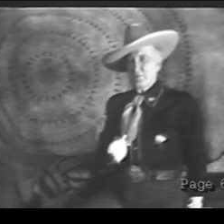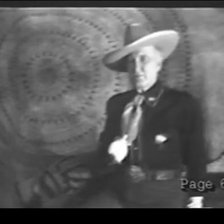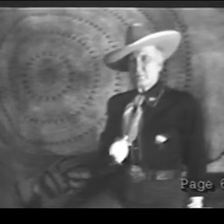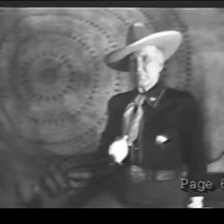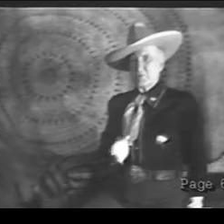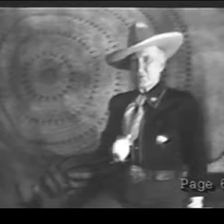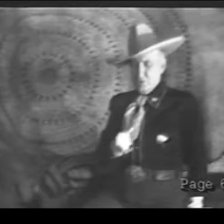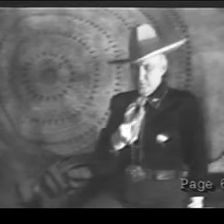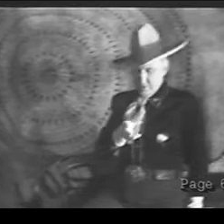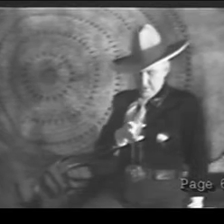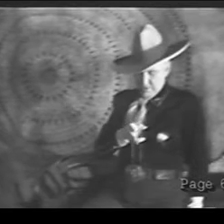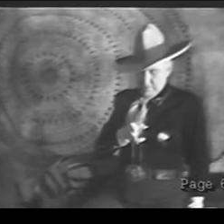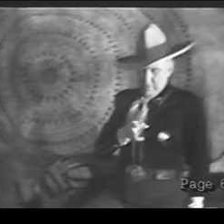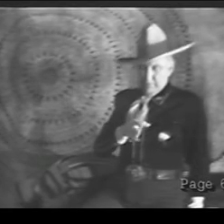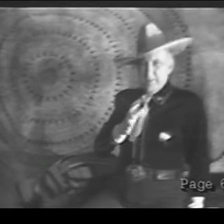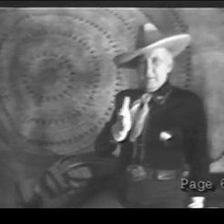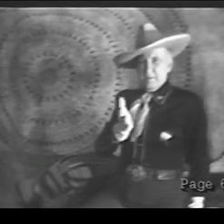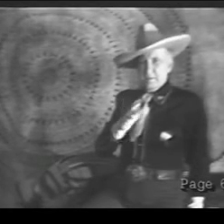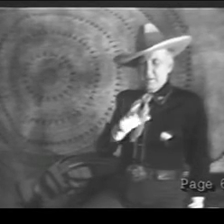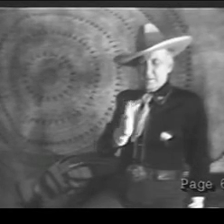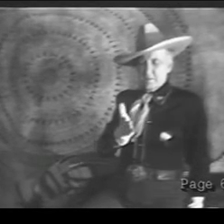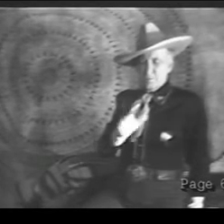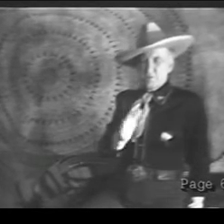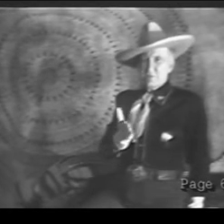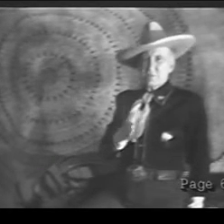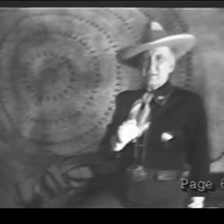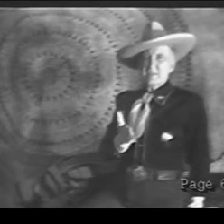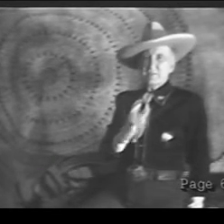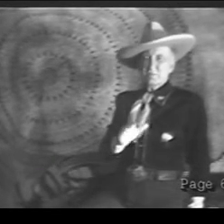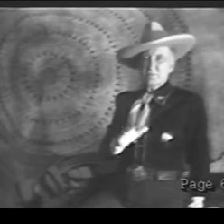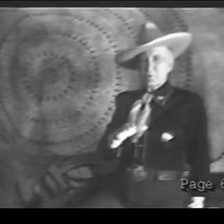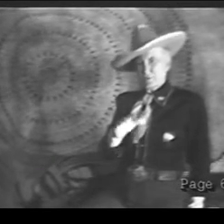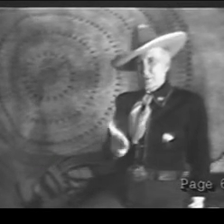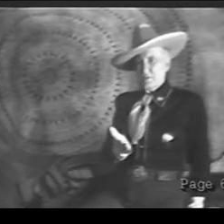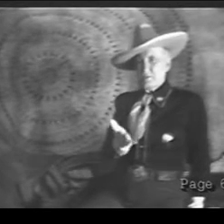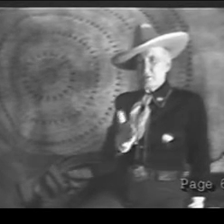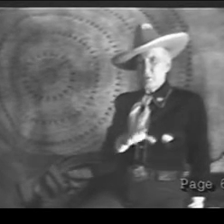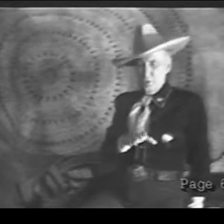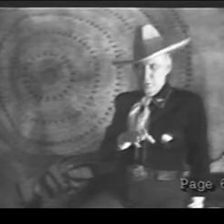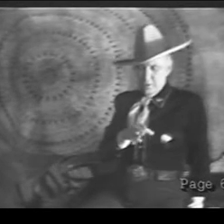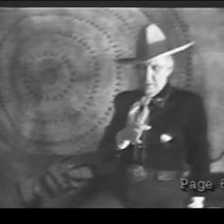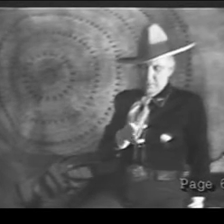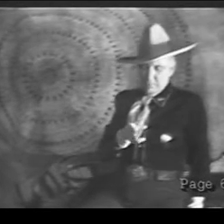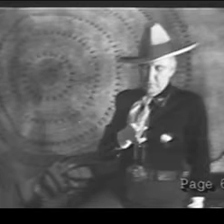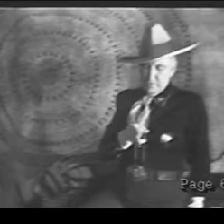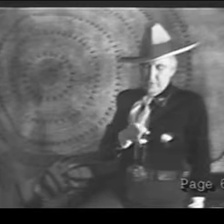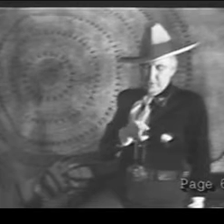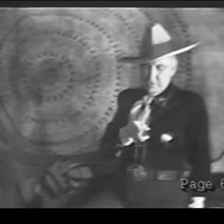nervous, disturbed, then he takes this question sign, which is yes, no, but with the finger sort